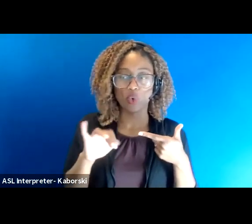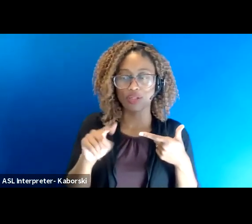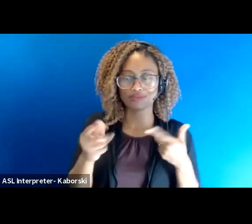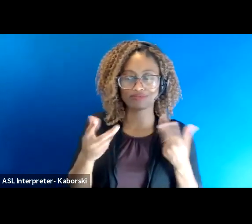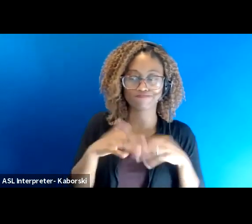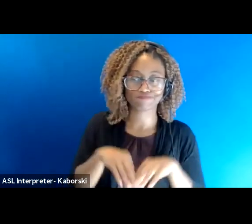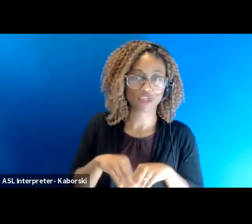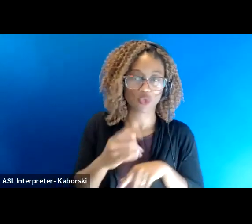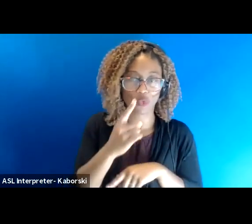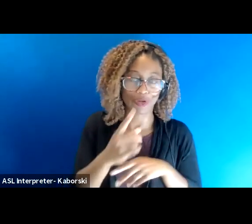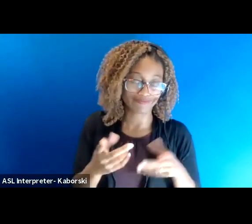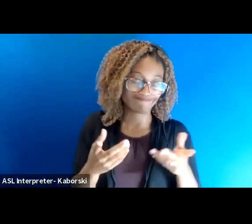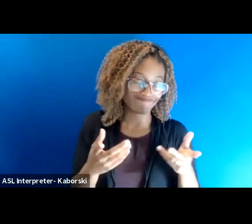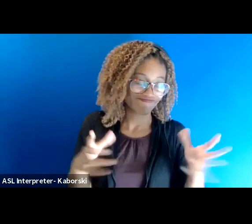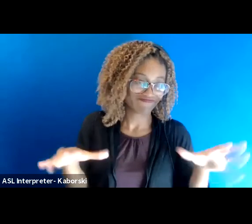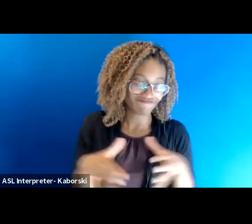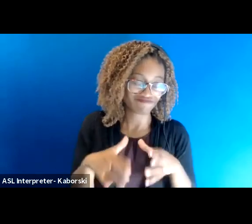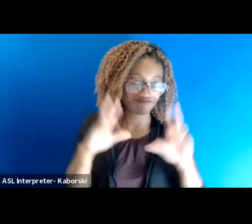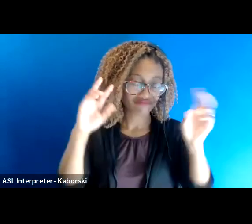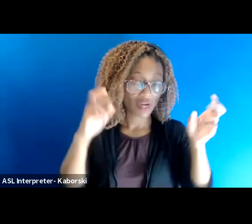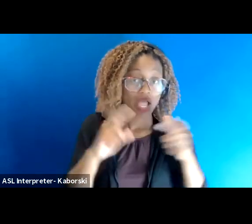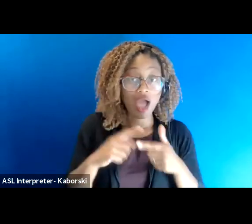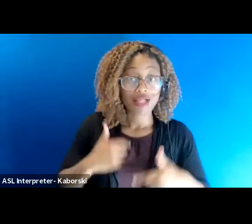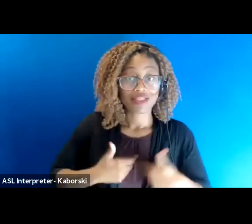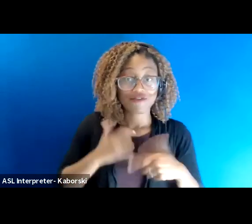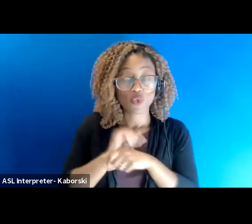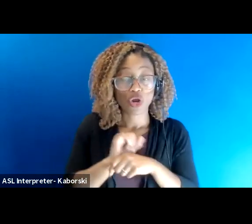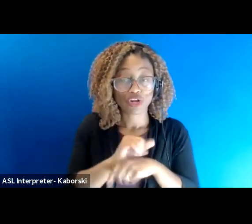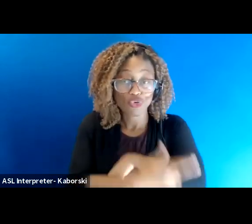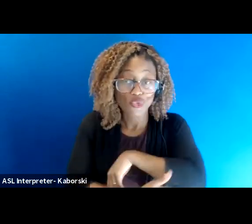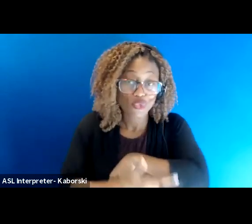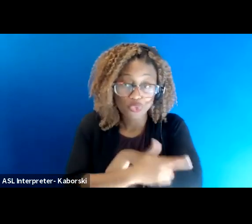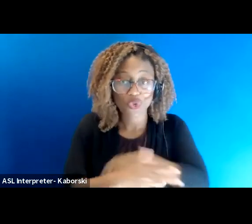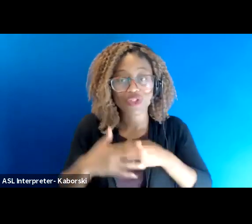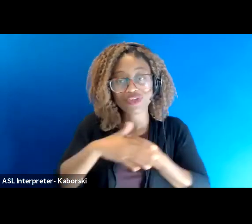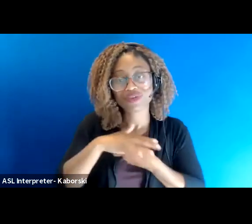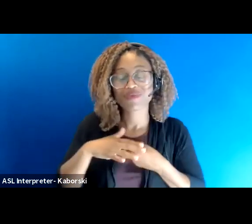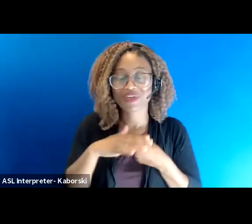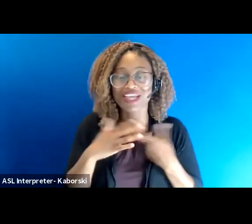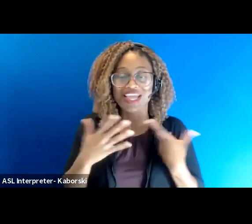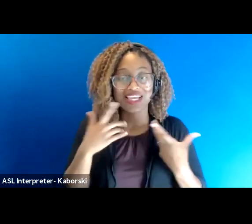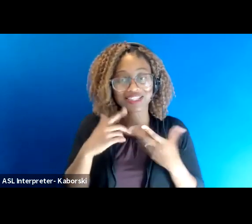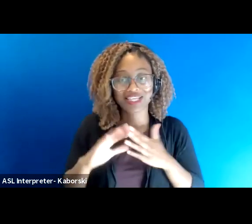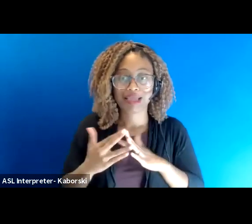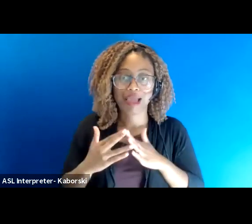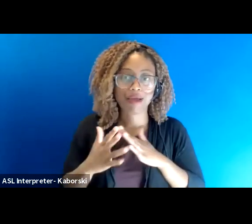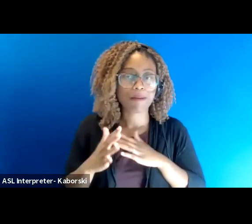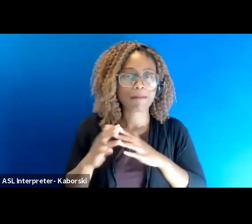Beth says, I live and work in a rural county population about